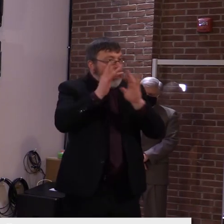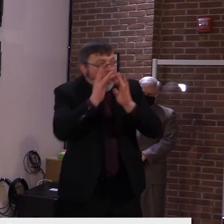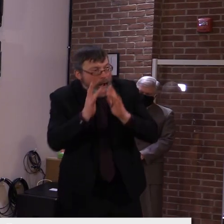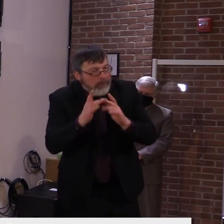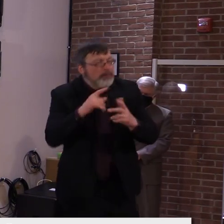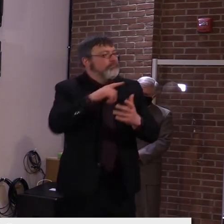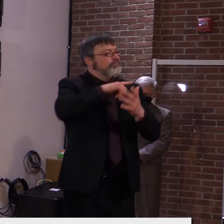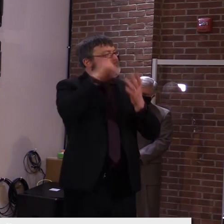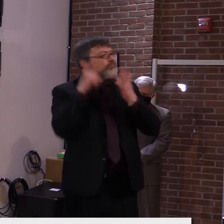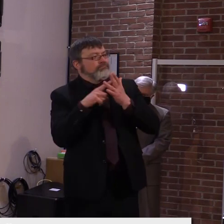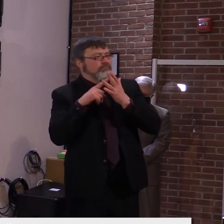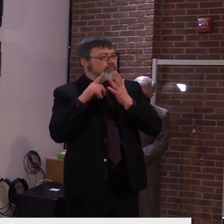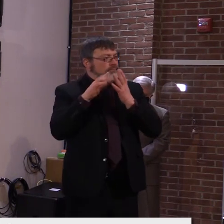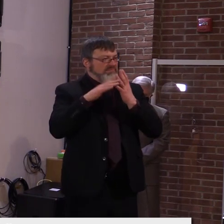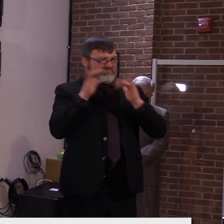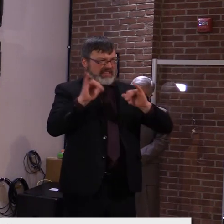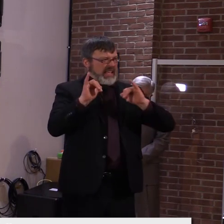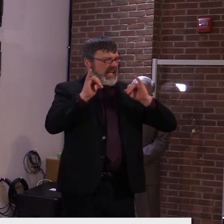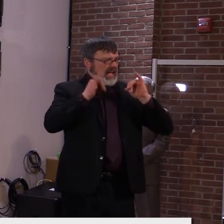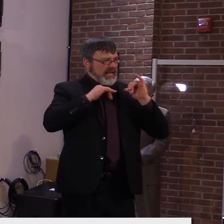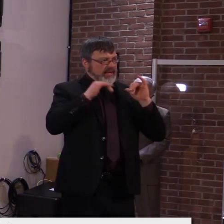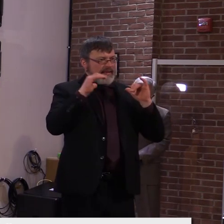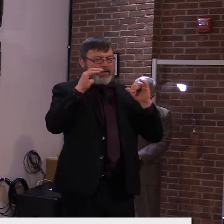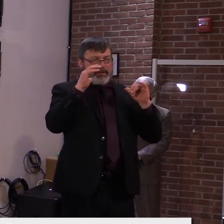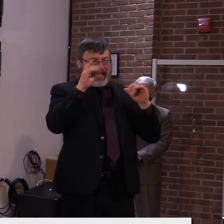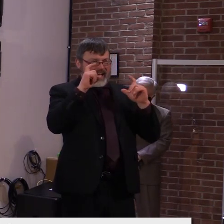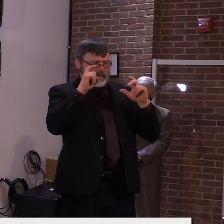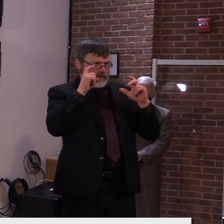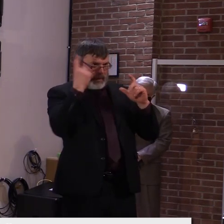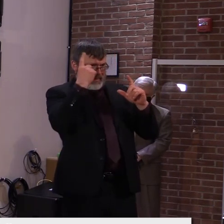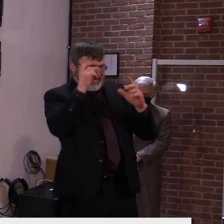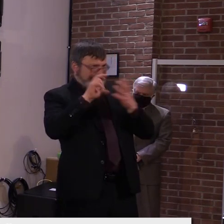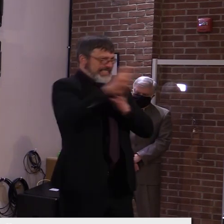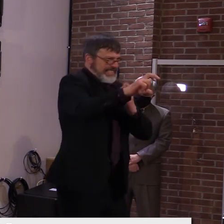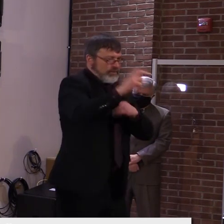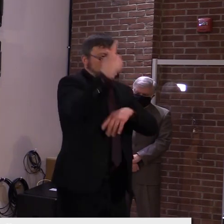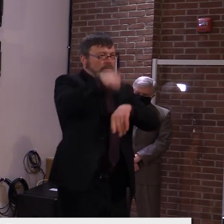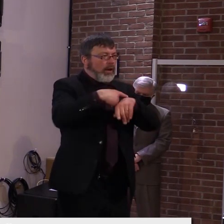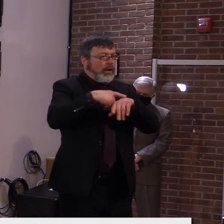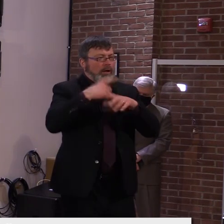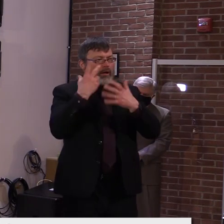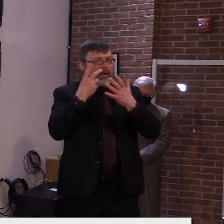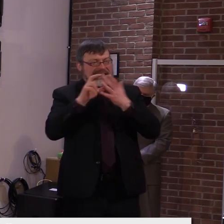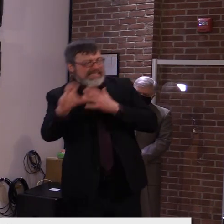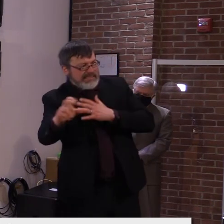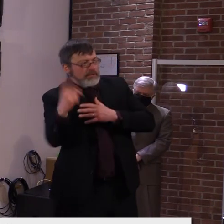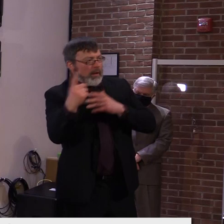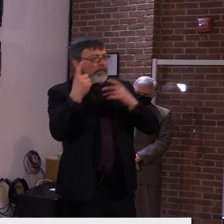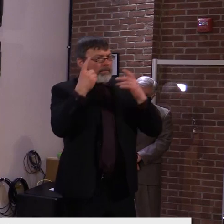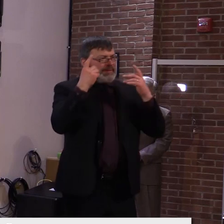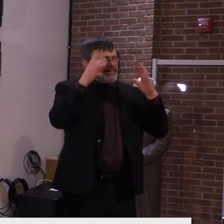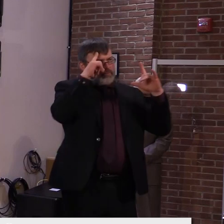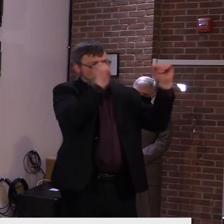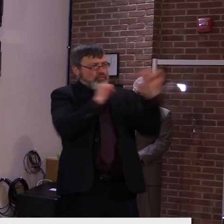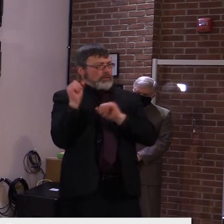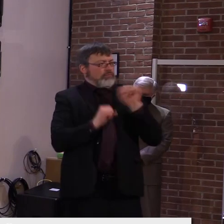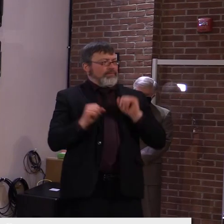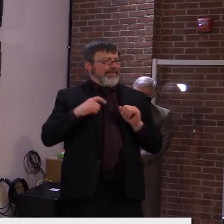know we're going to need in the future, one-time money, one-time expense, and build a solid foundation for the